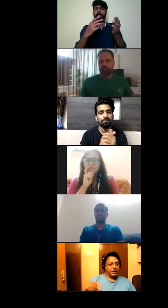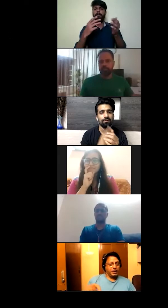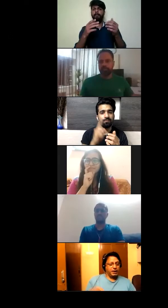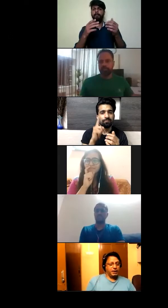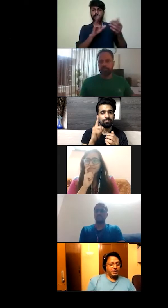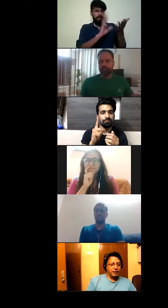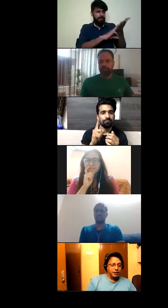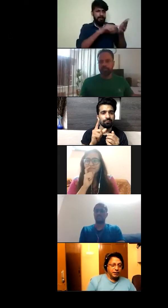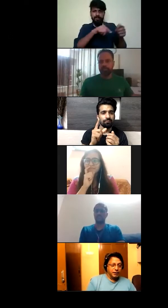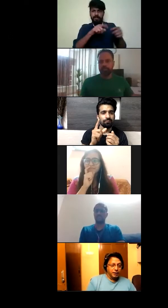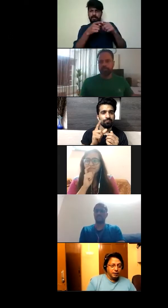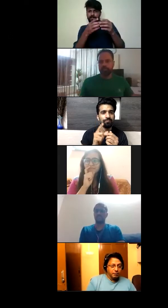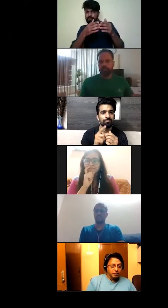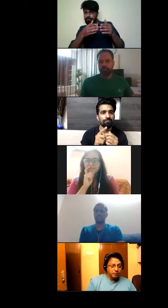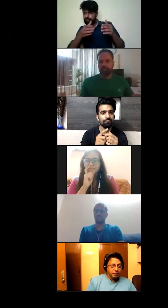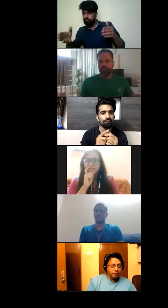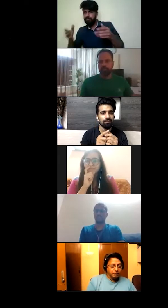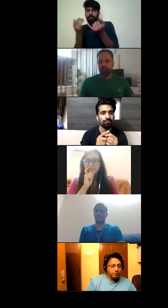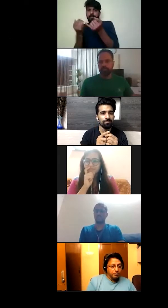Monday